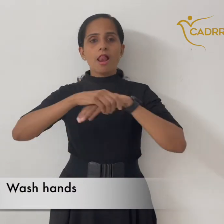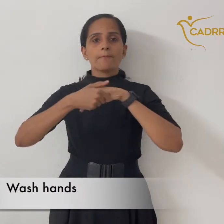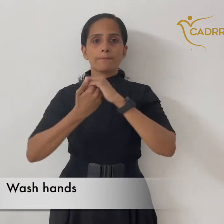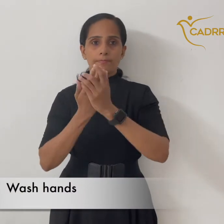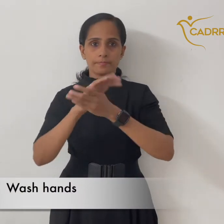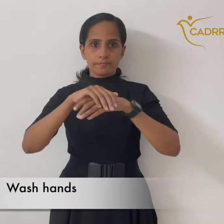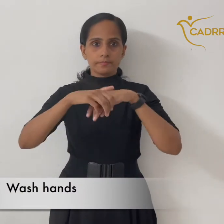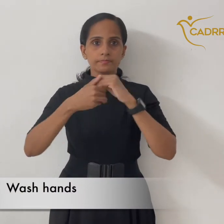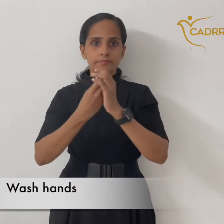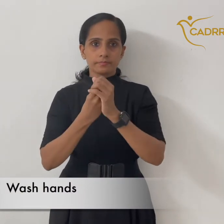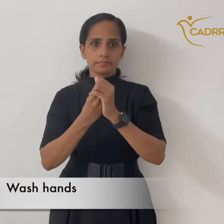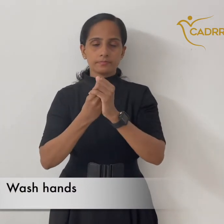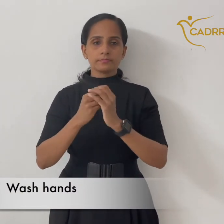wash hands,